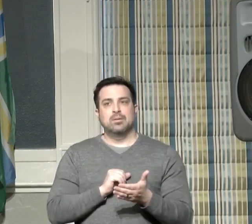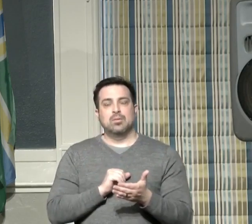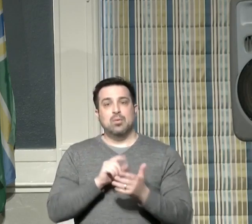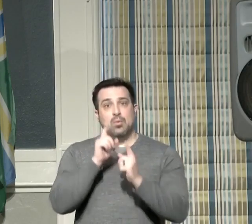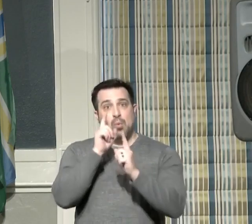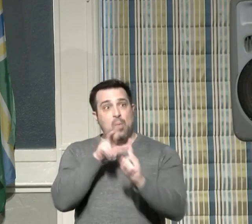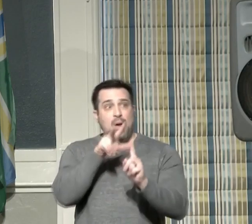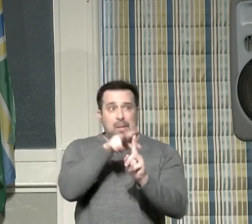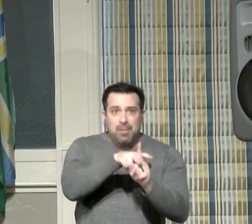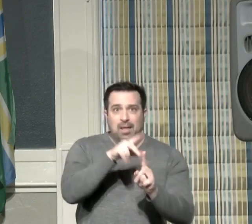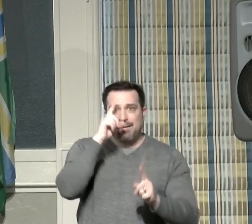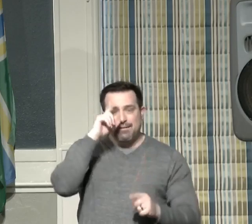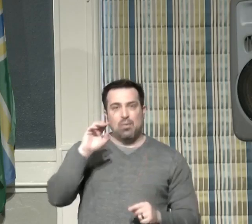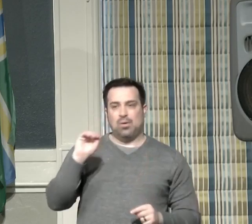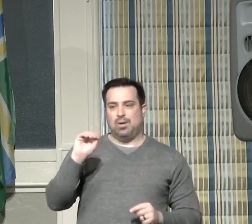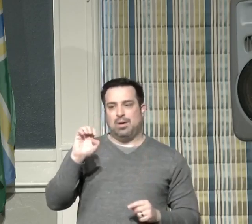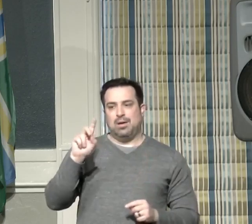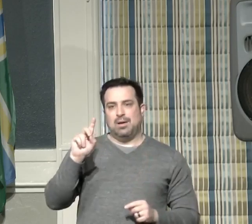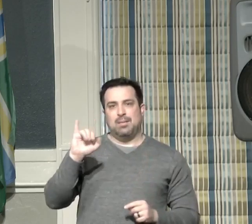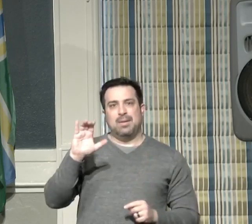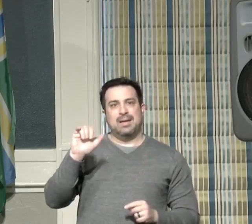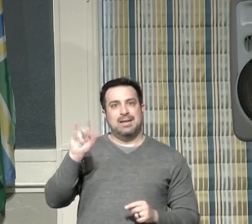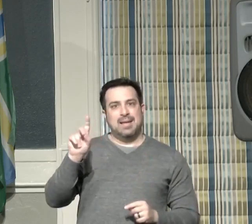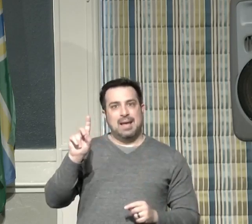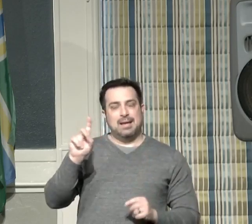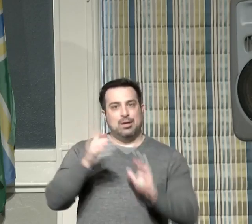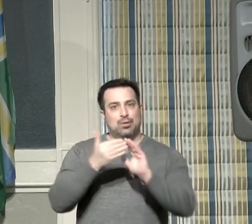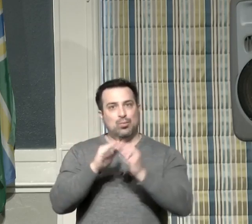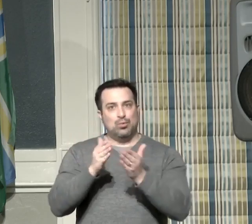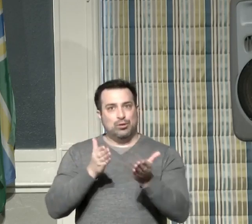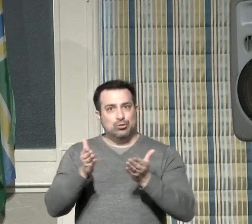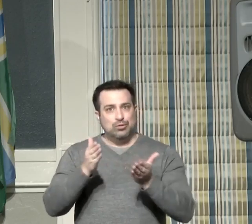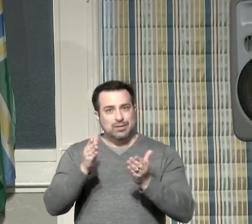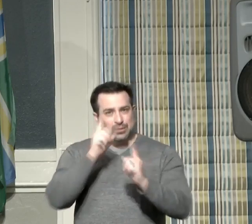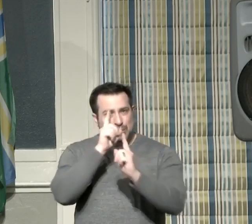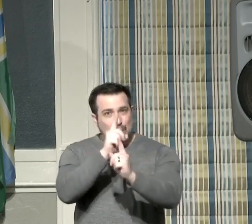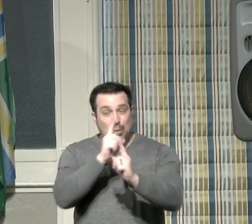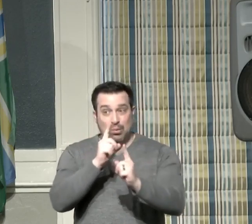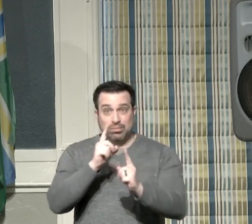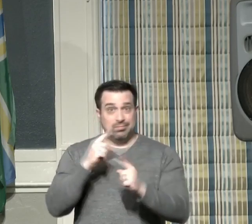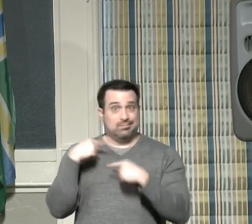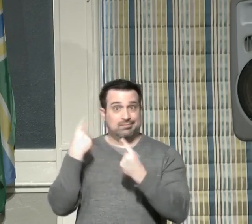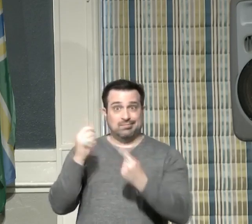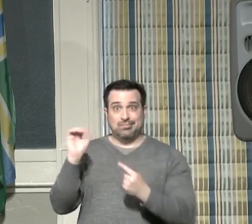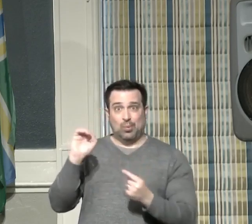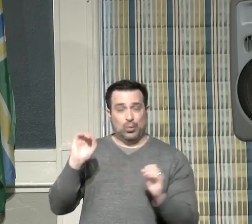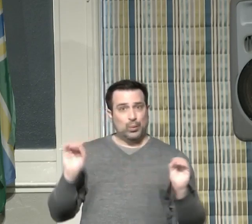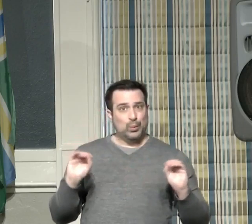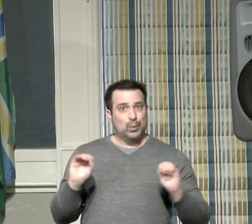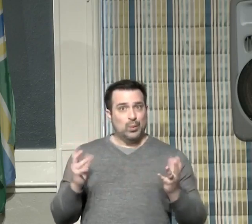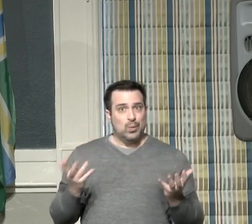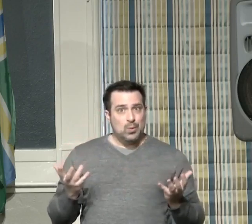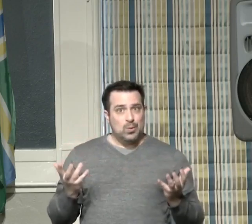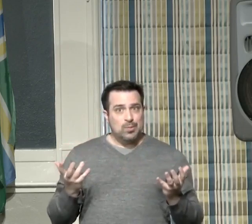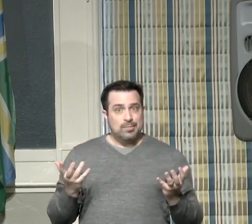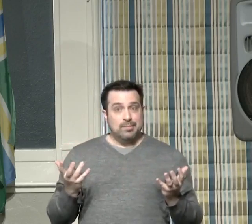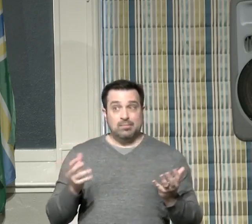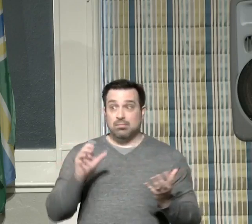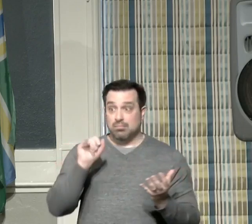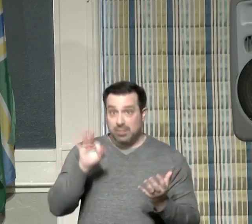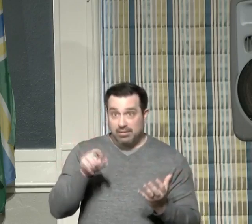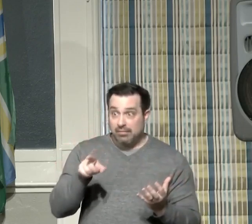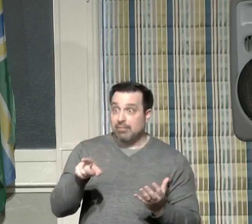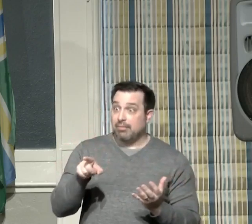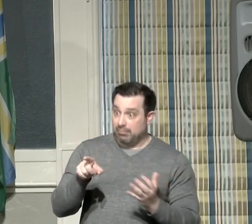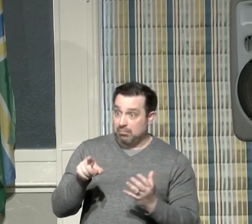apply for Medicaid community services, which they always had, but Oregon had not done it, and that if they were found to